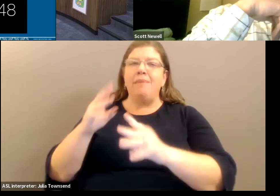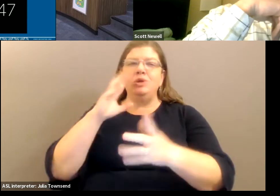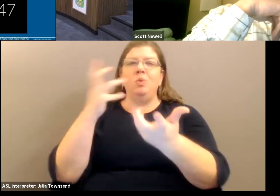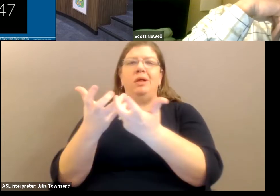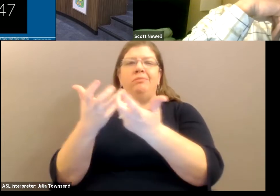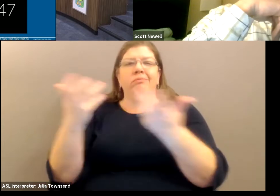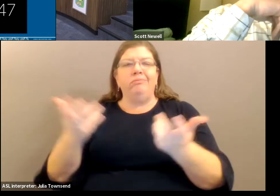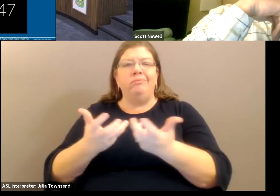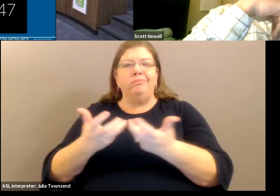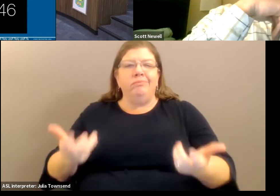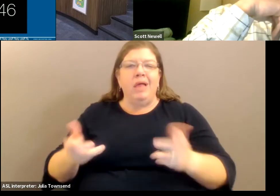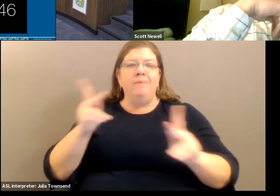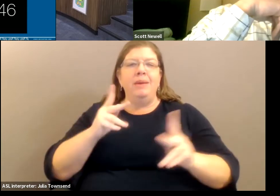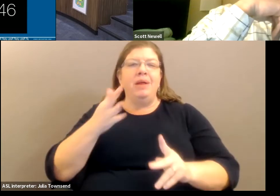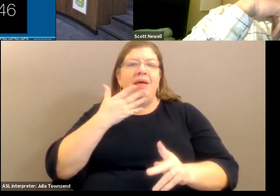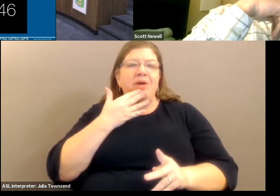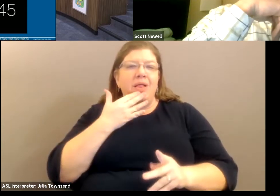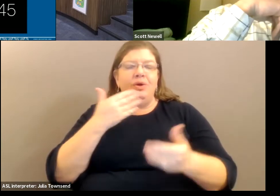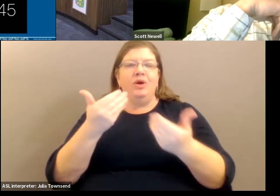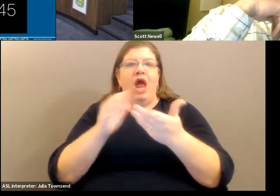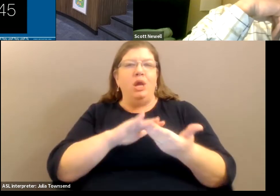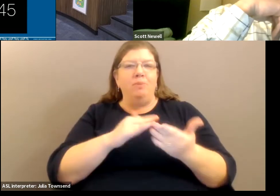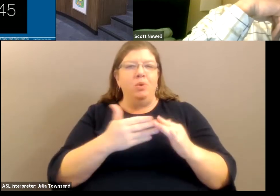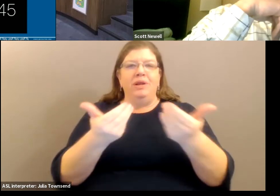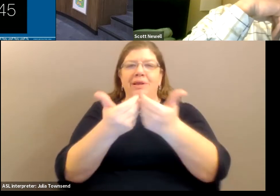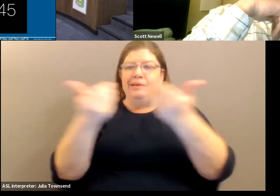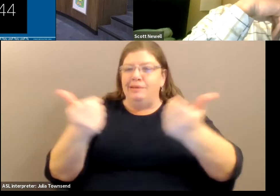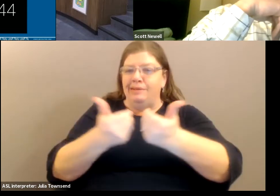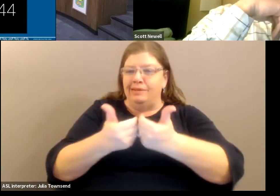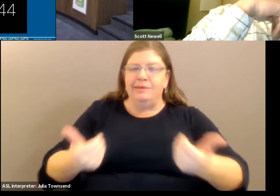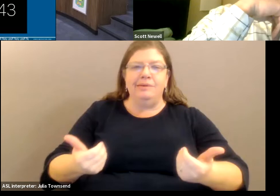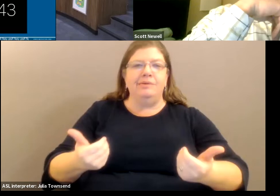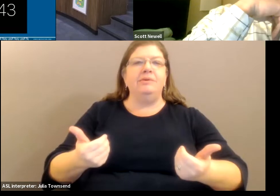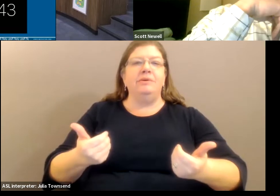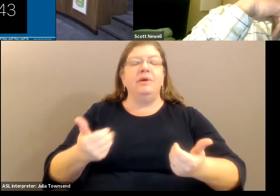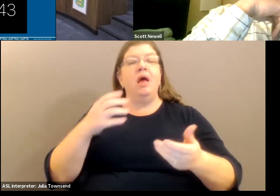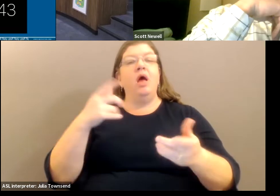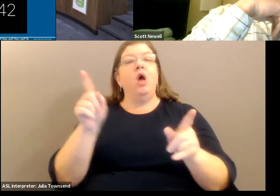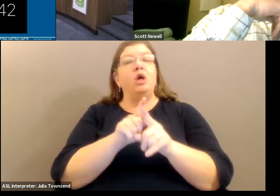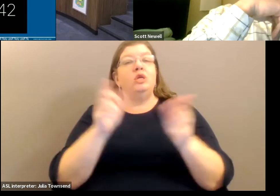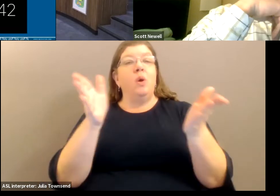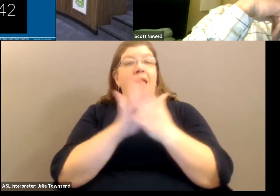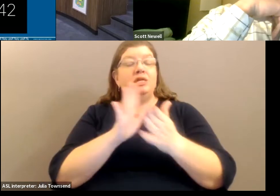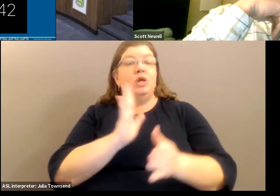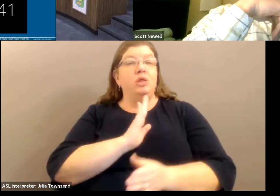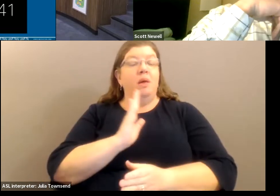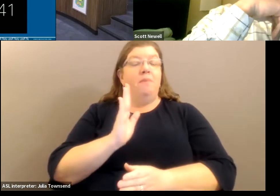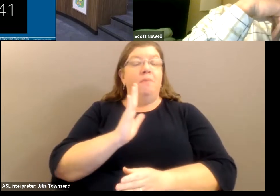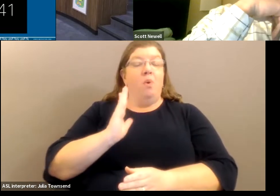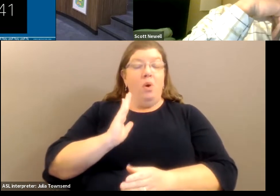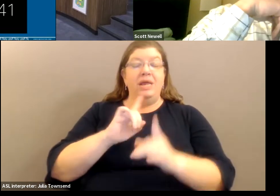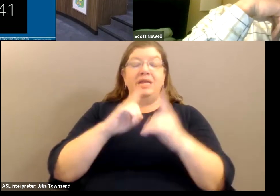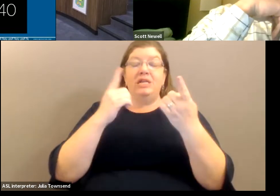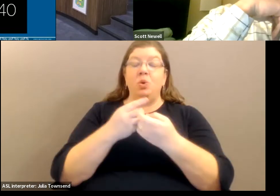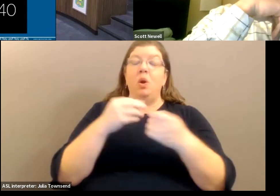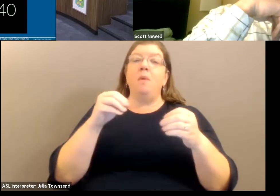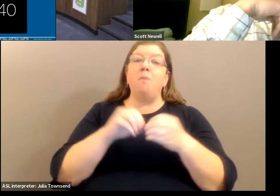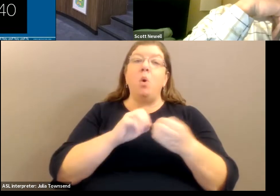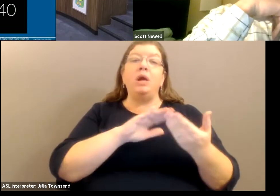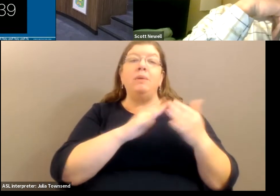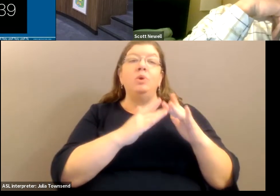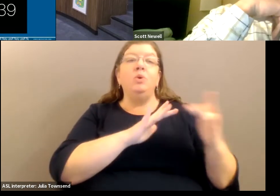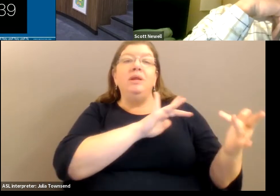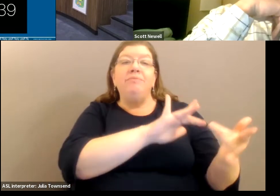color and separate existing communities. I'm also asking the board and district to engage in more community outreach before making a decision